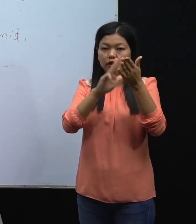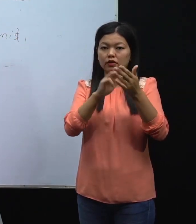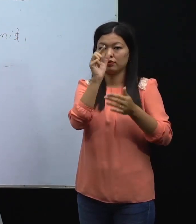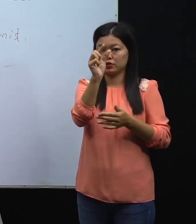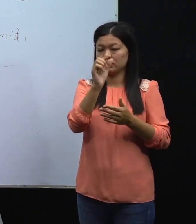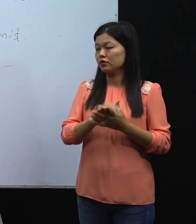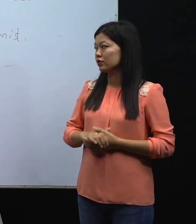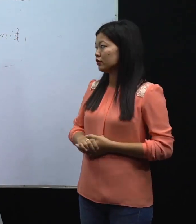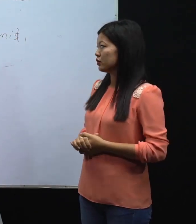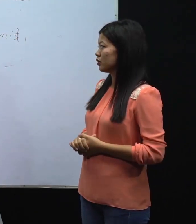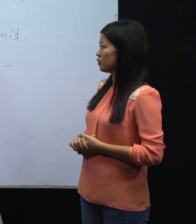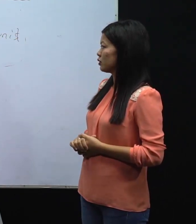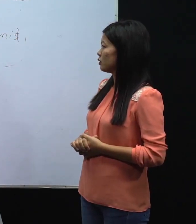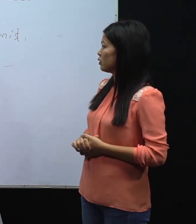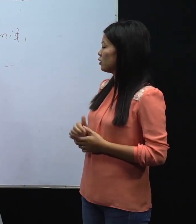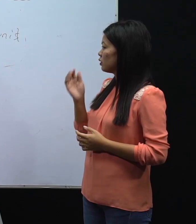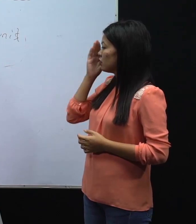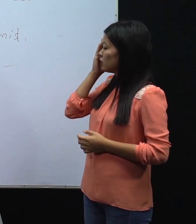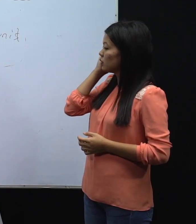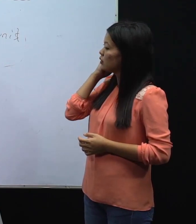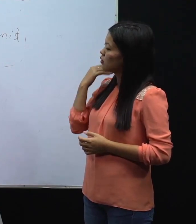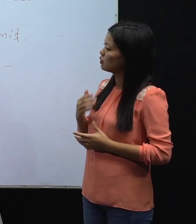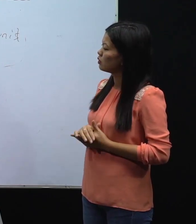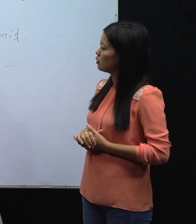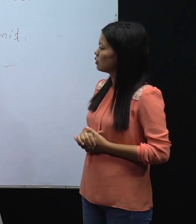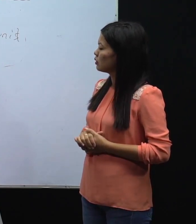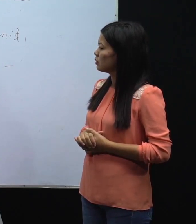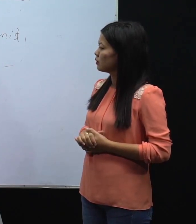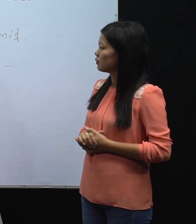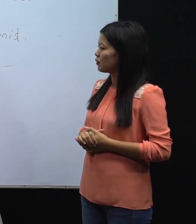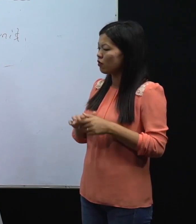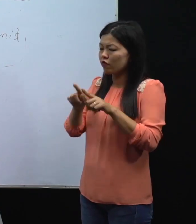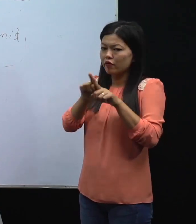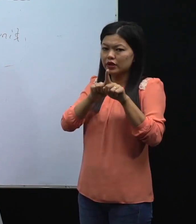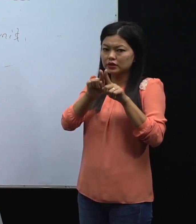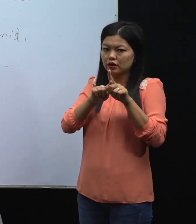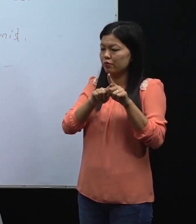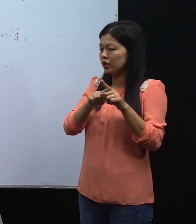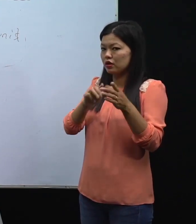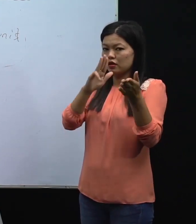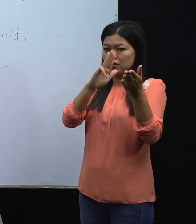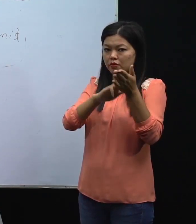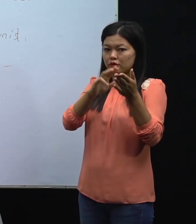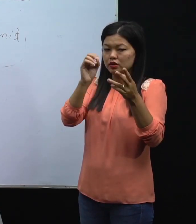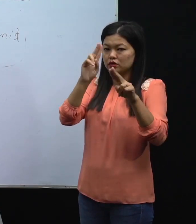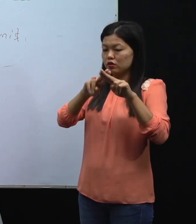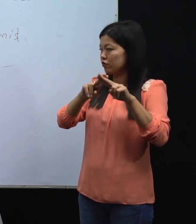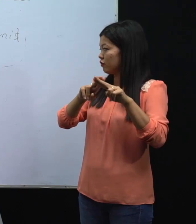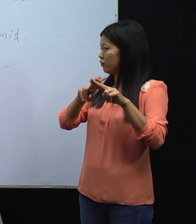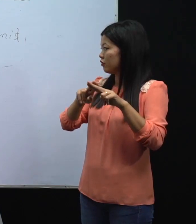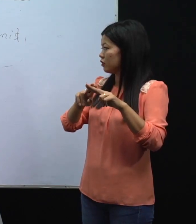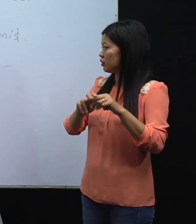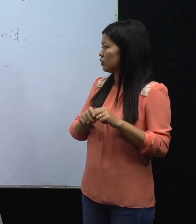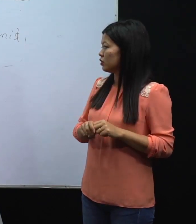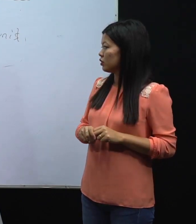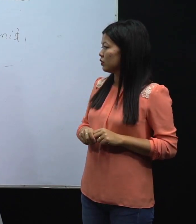So now, say example, if we are writing the mass of a hydrogen atom, that means hydrogen is 1, okay? So we'll